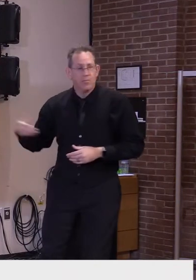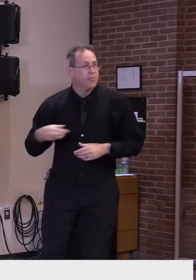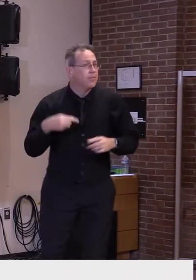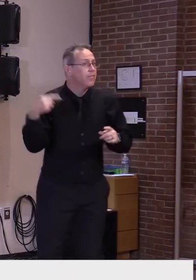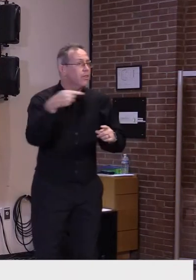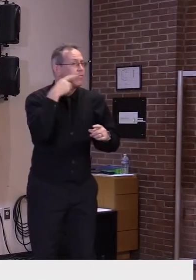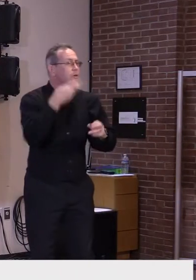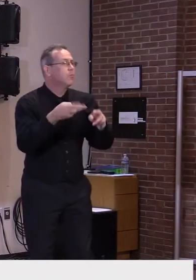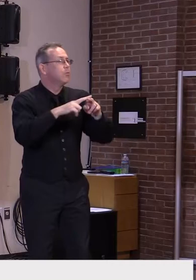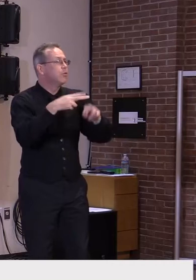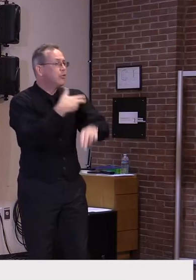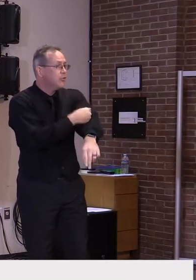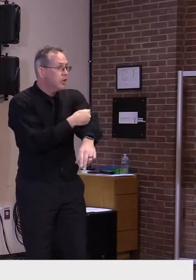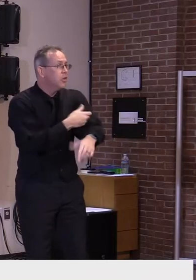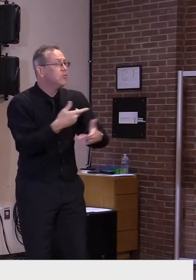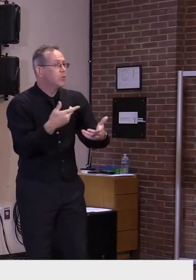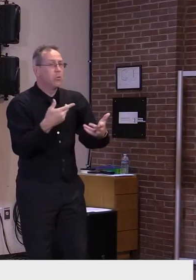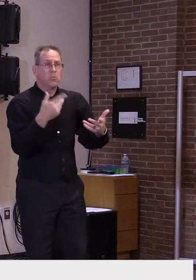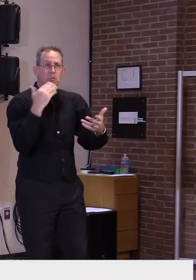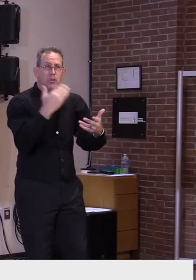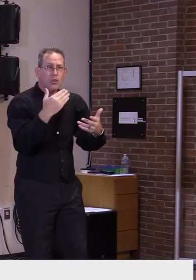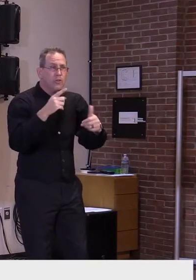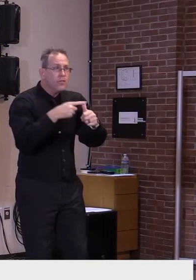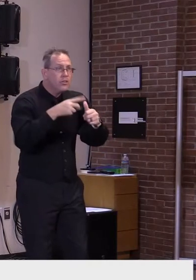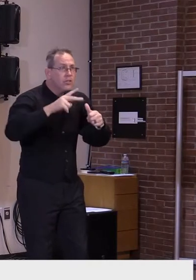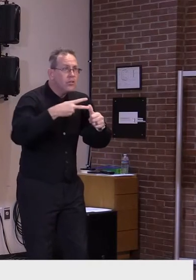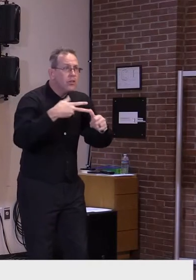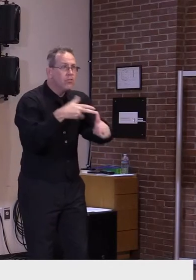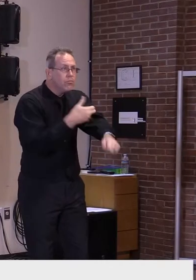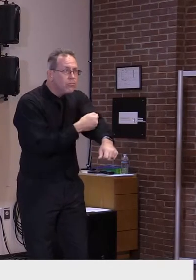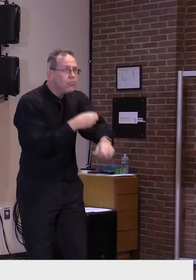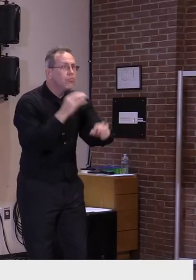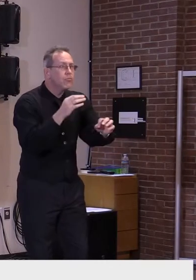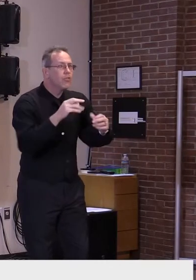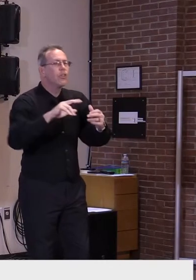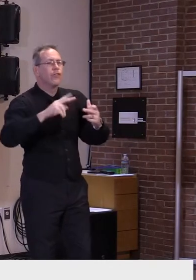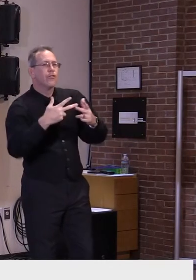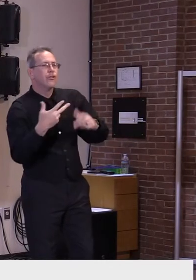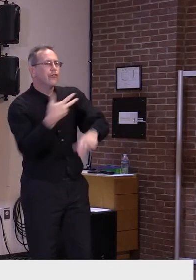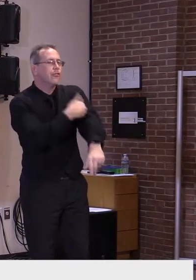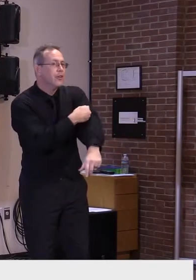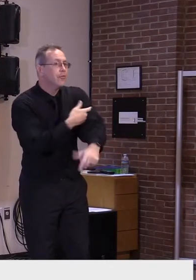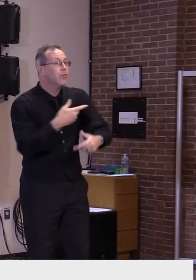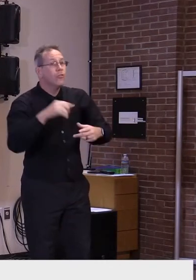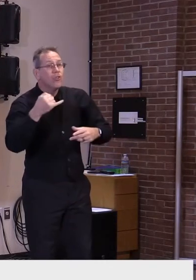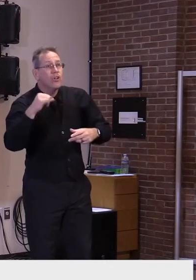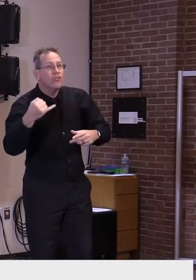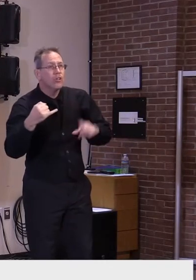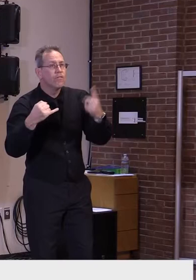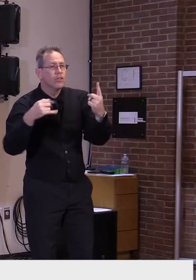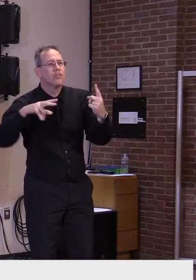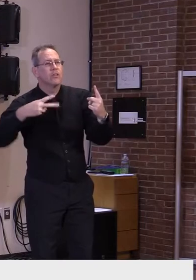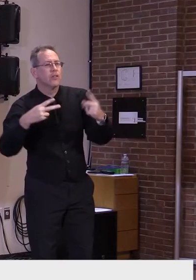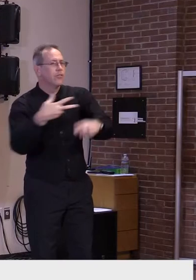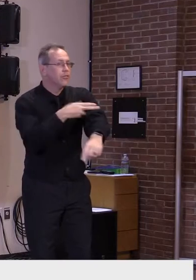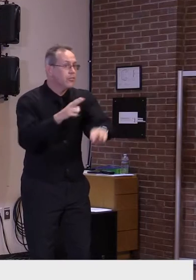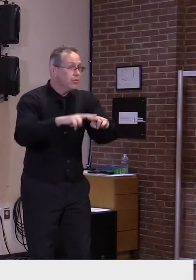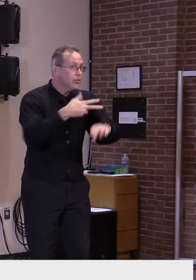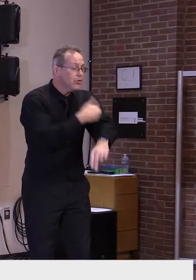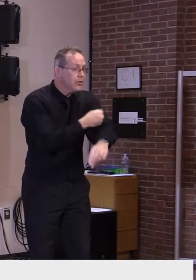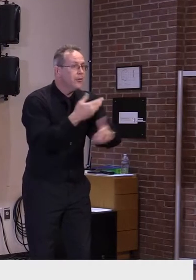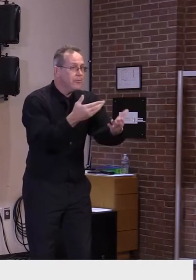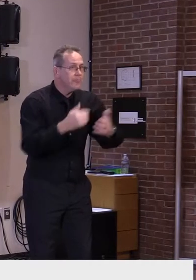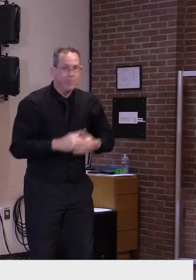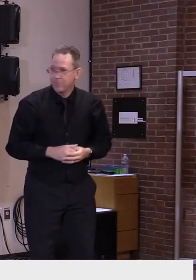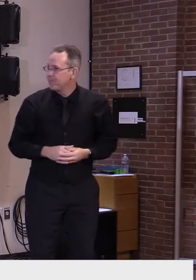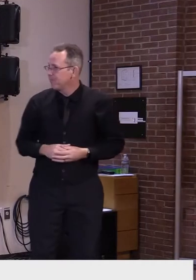booster dose, number one in the country, but still quite a bit of room there. We've seen the data and the evidence that it's reducing our cases, helping